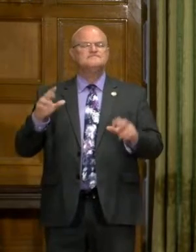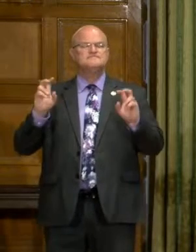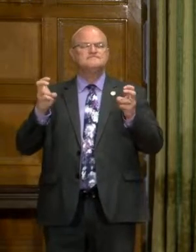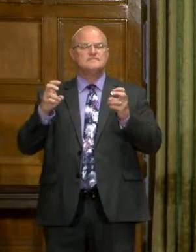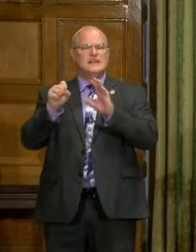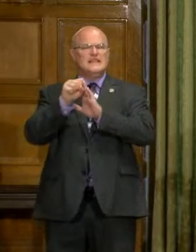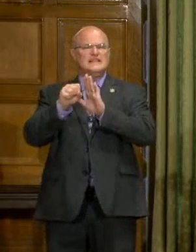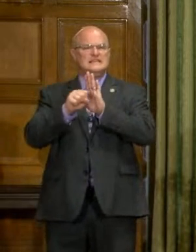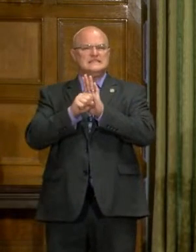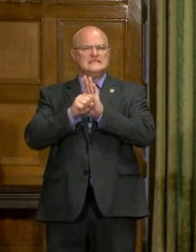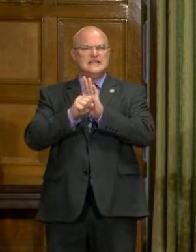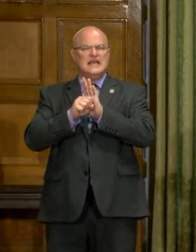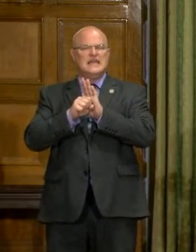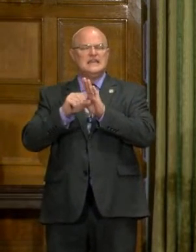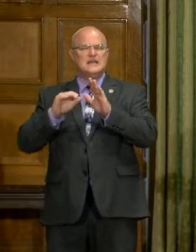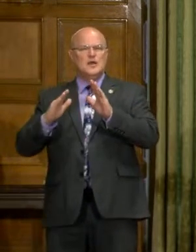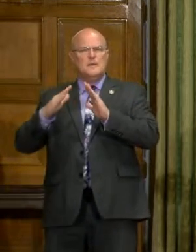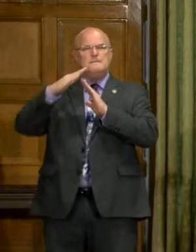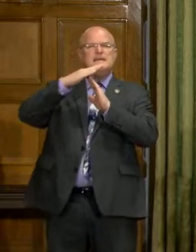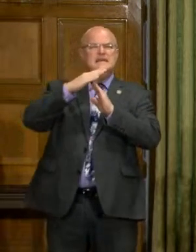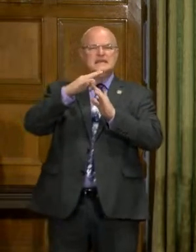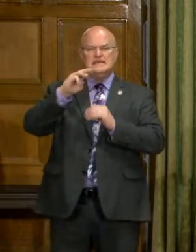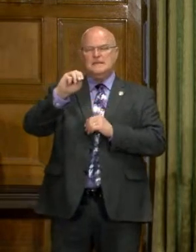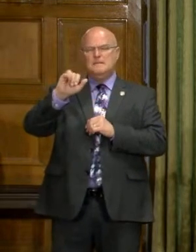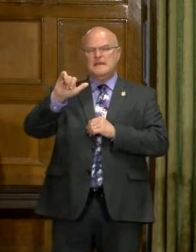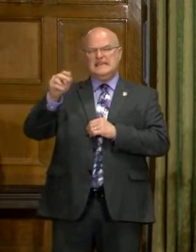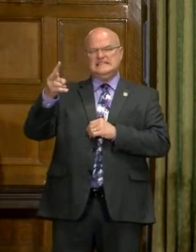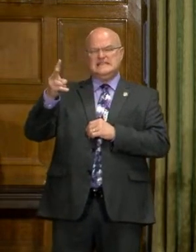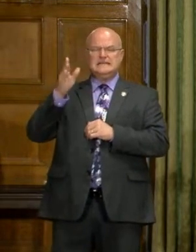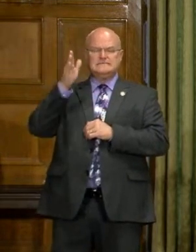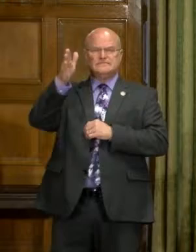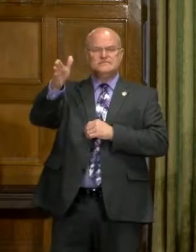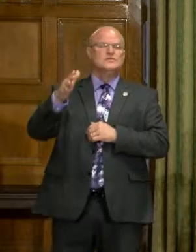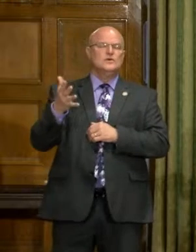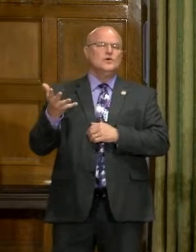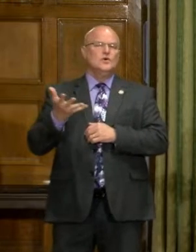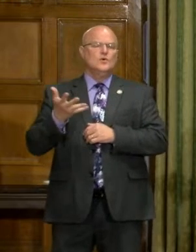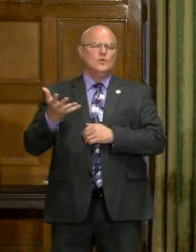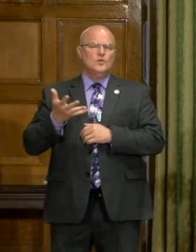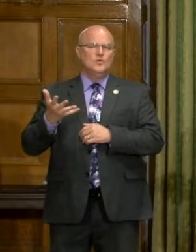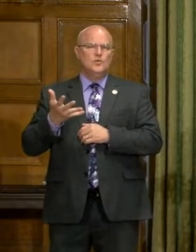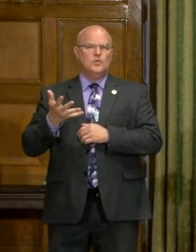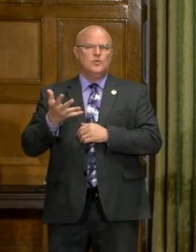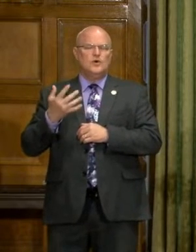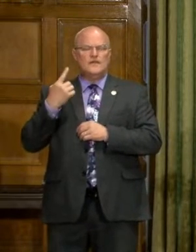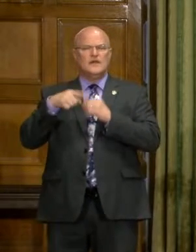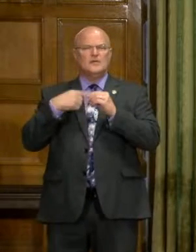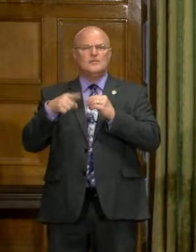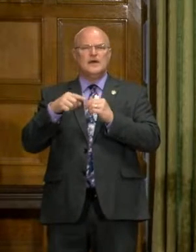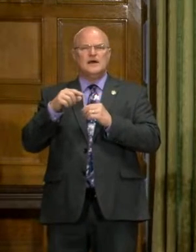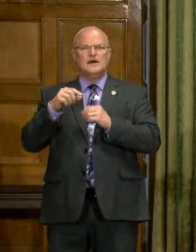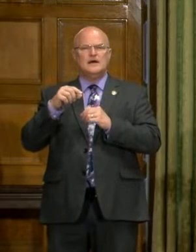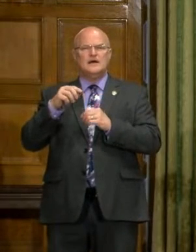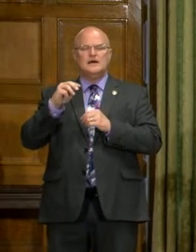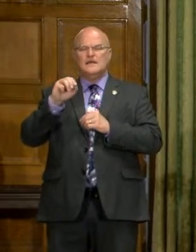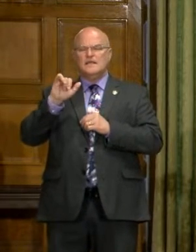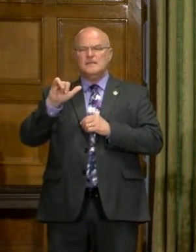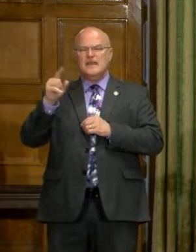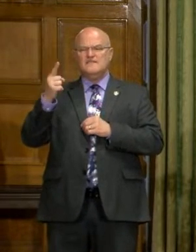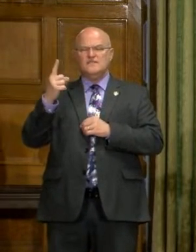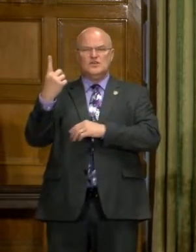state's peak is now expected to be May 2nd, wanted to see what you thought about the May 1st date